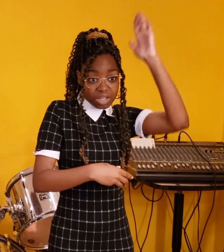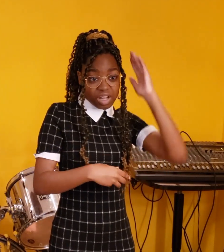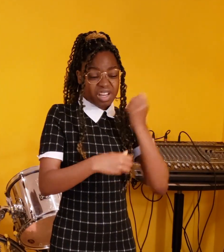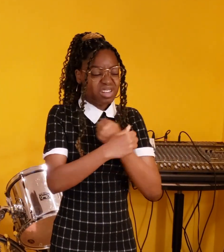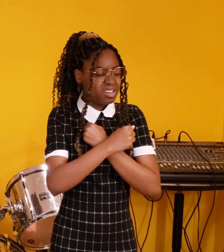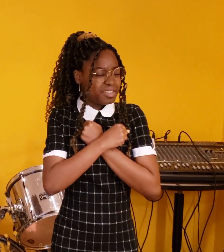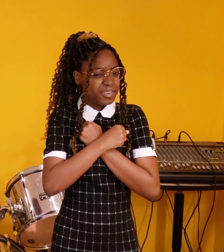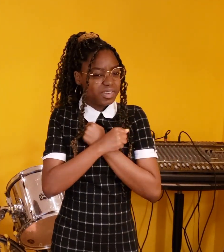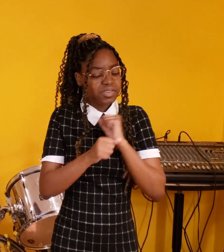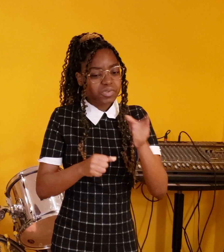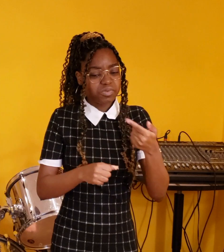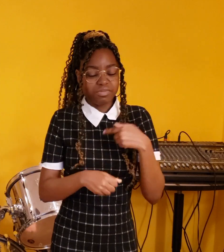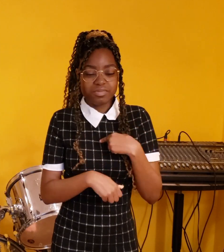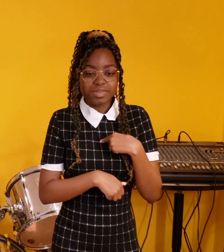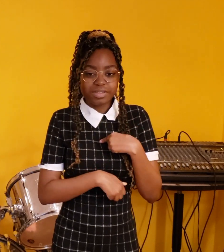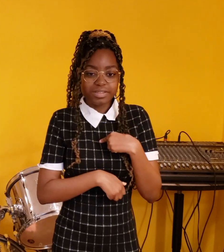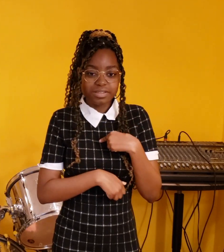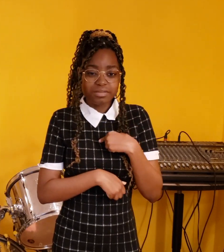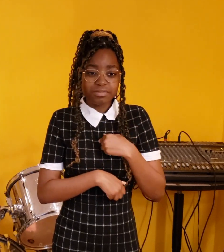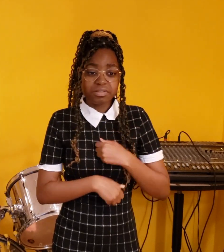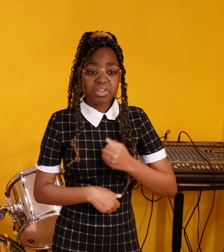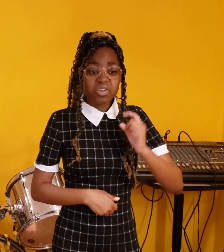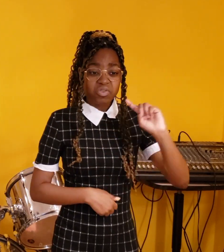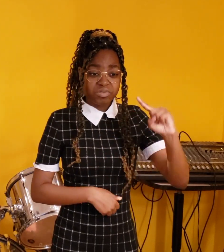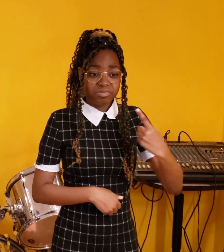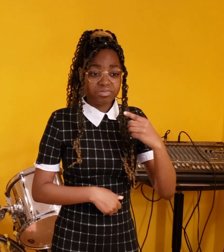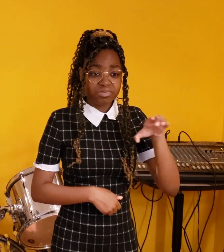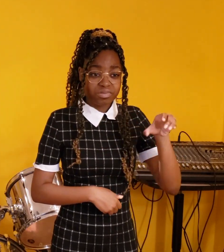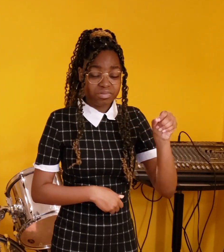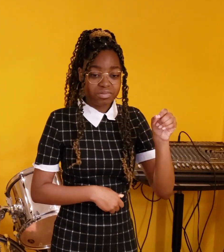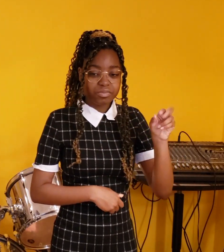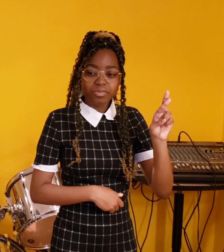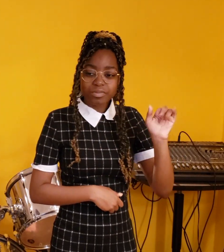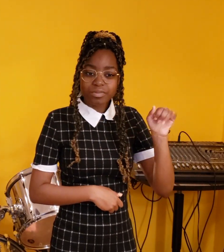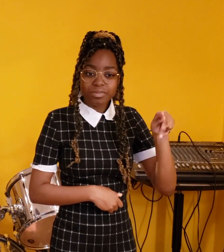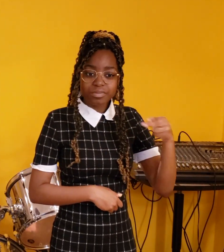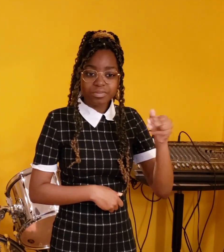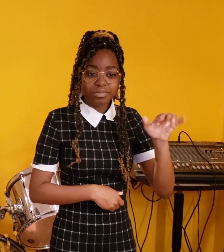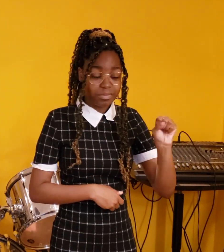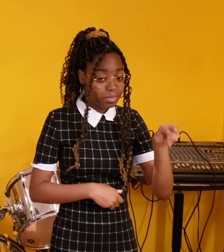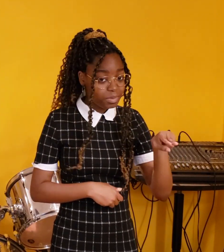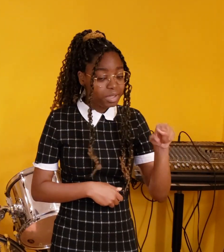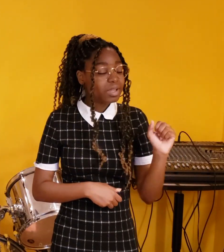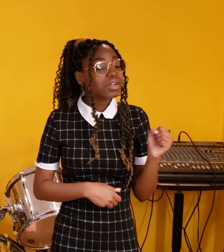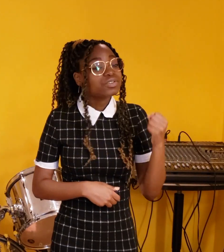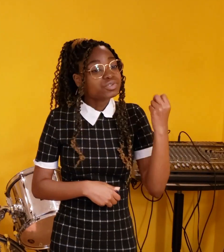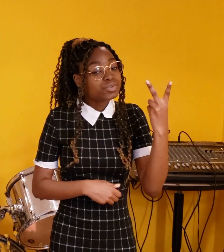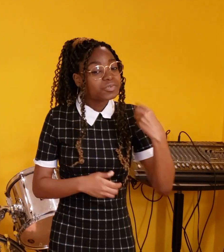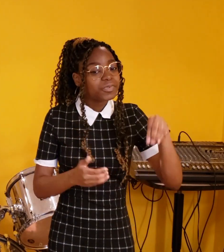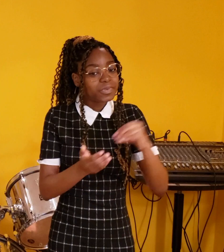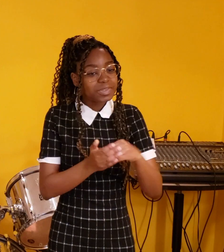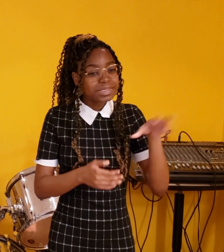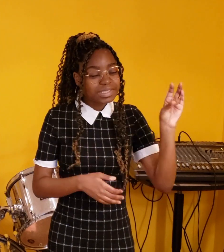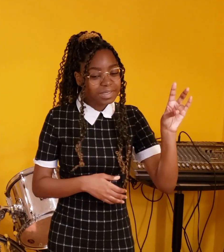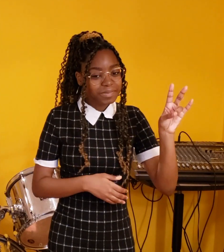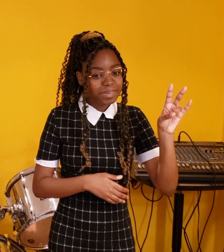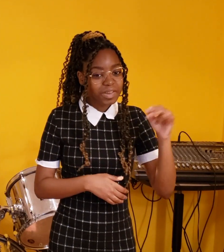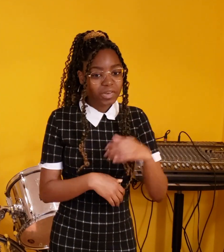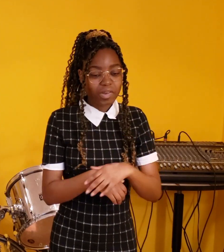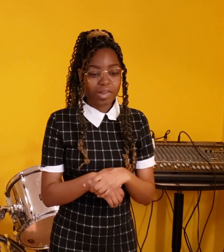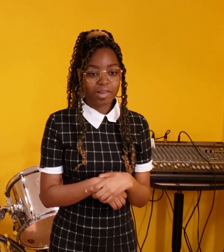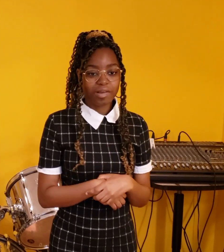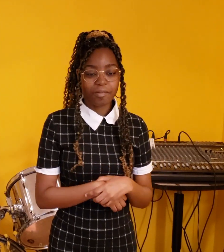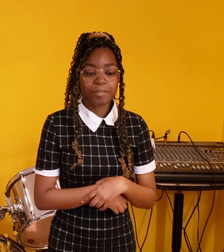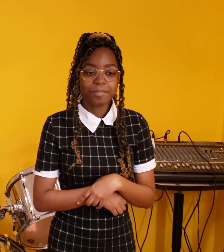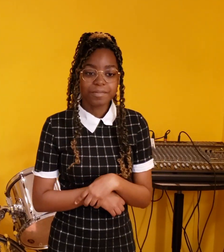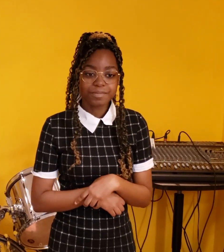See that? 1 Corinthians 2 verse 7. I mean, God has been loving us all the time. So what is the secret that Paul is alluding